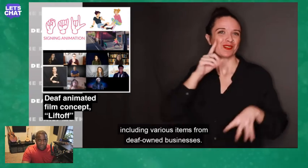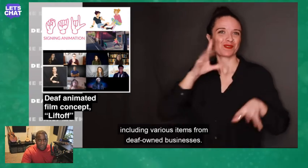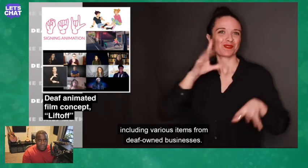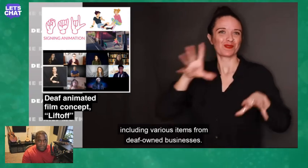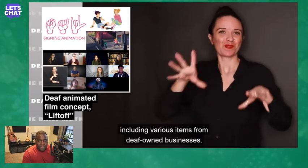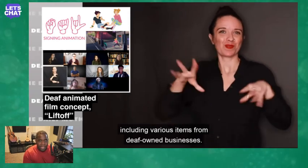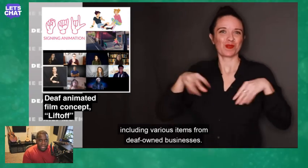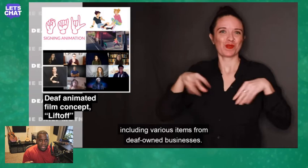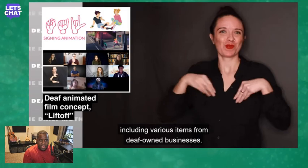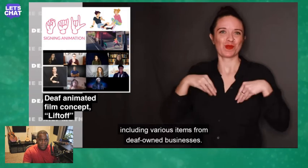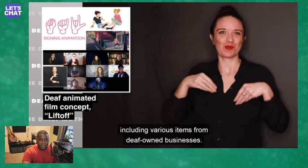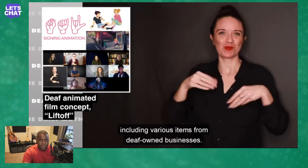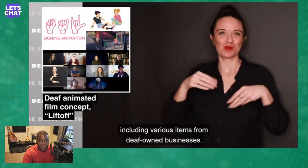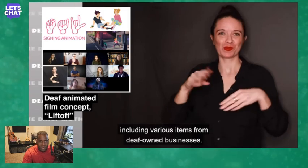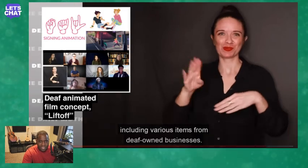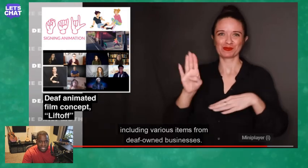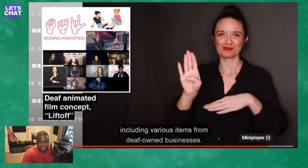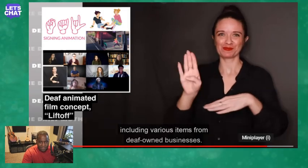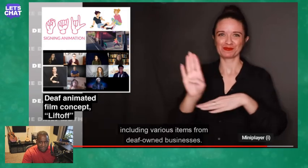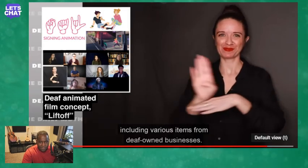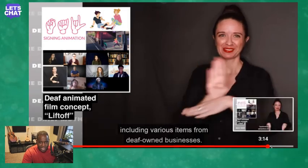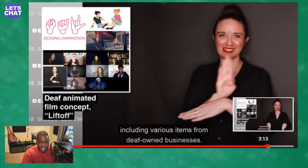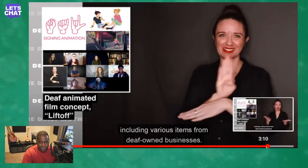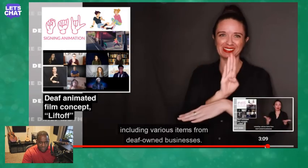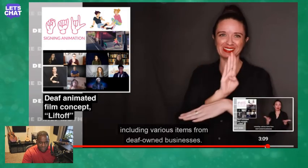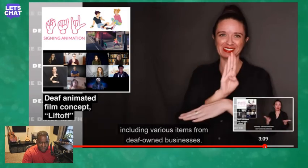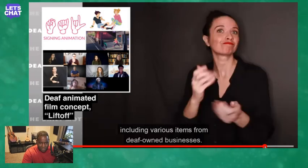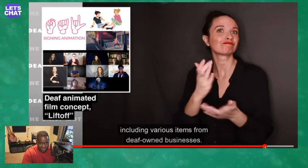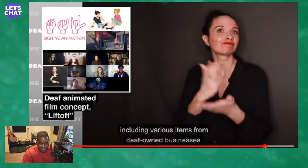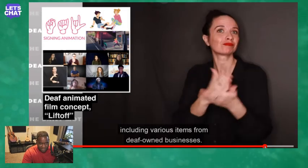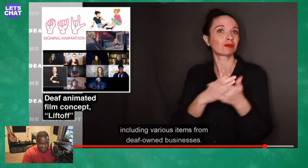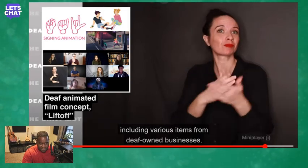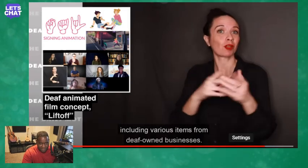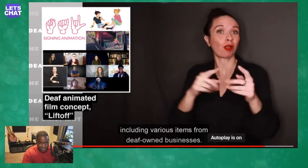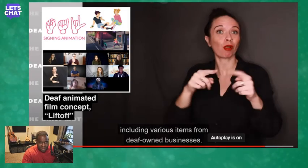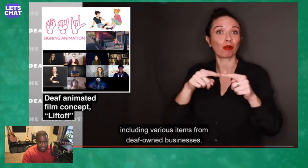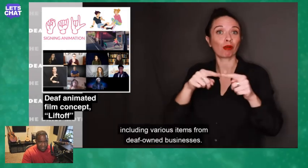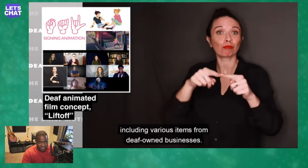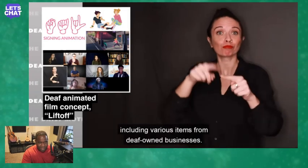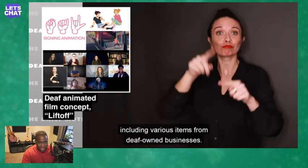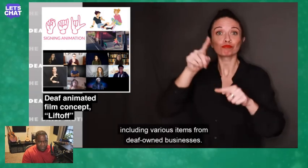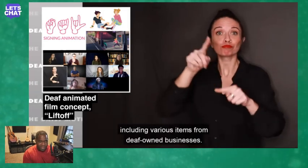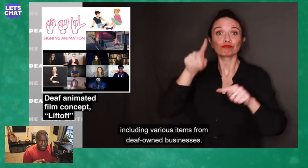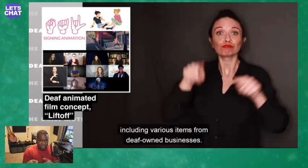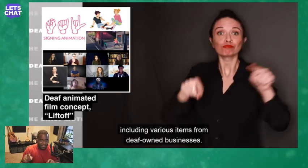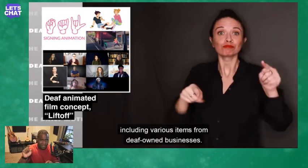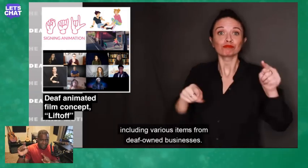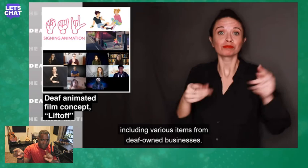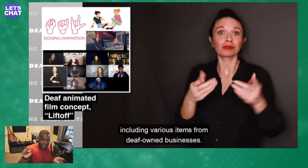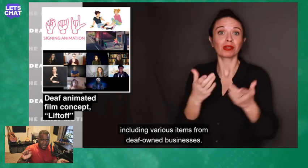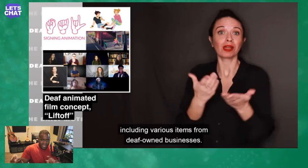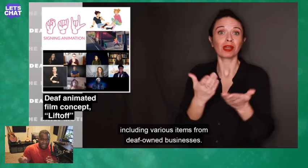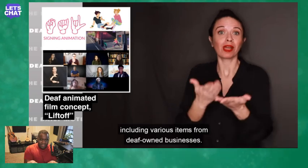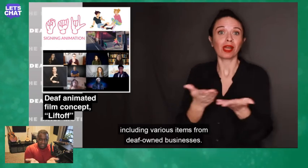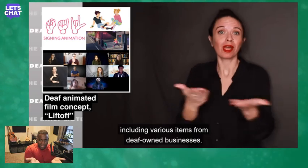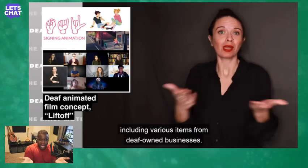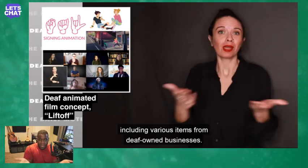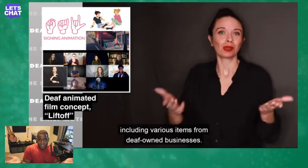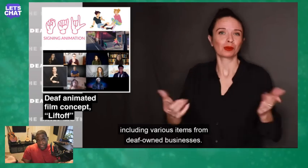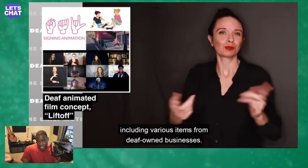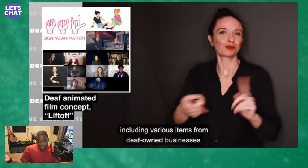various items for deaf. Oh, my gosh. Nice and slow. Some